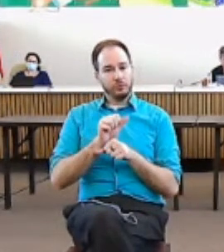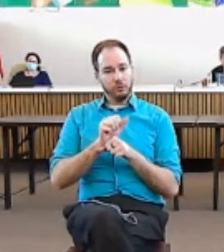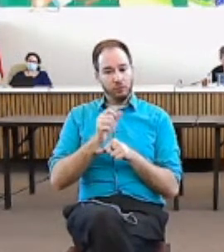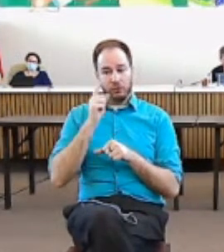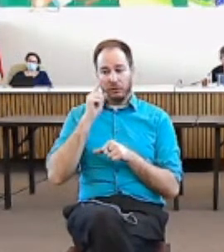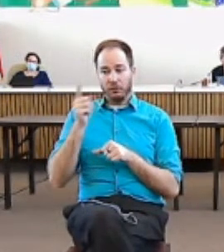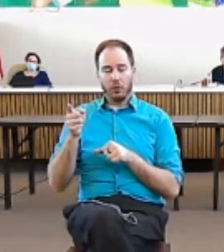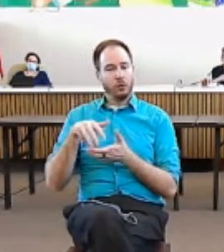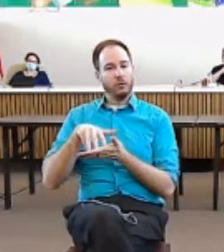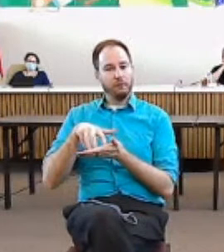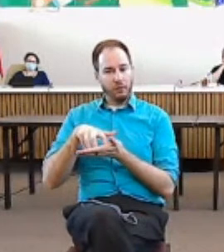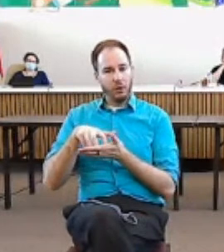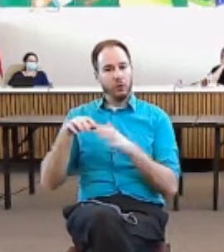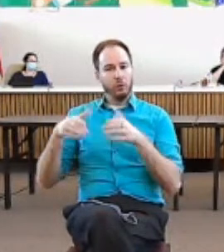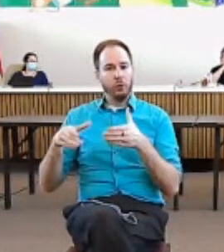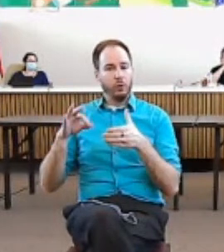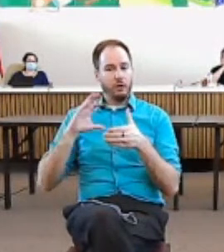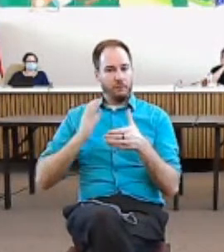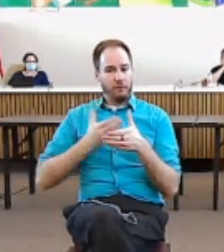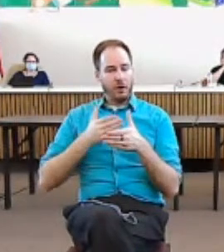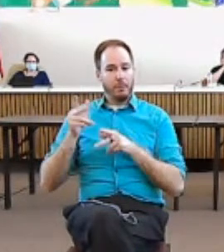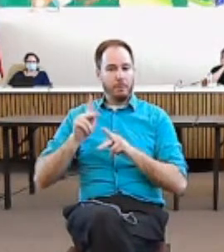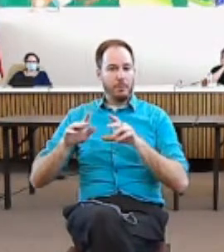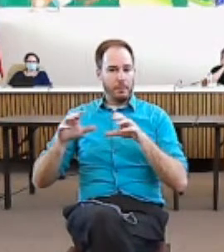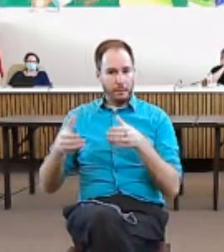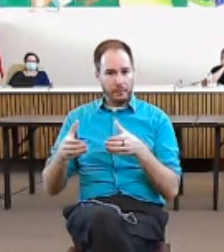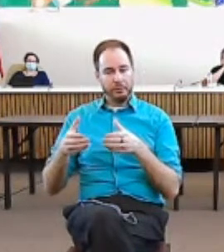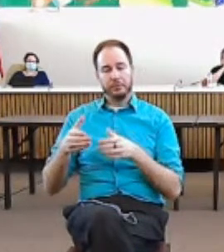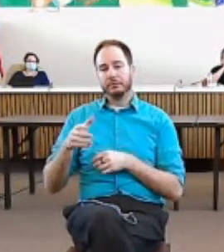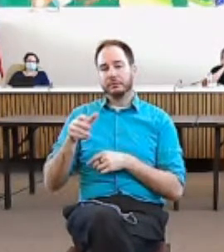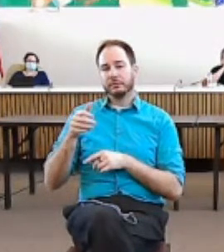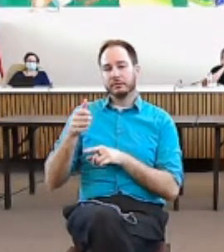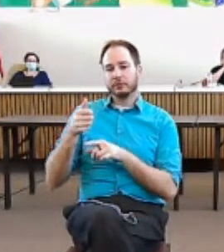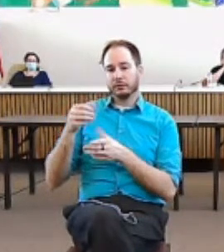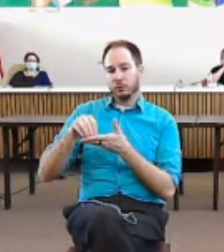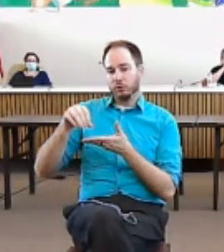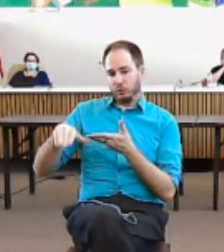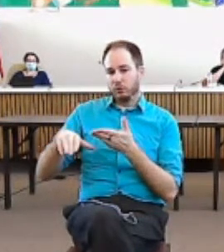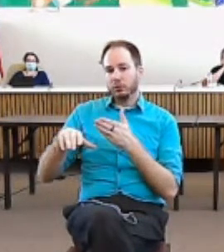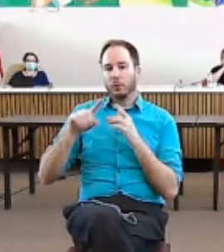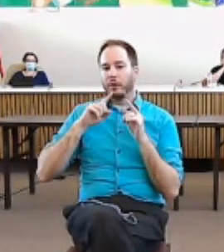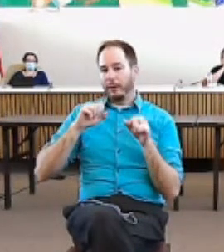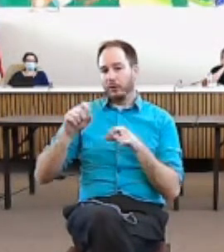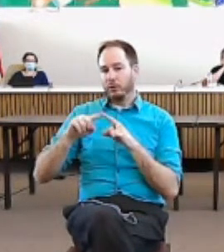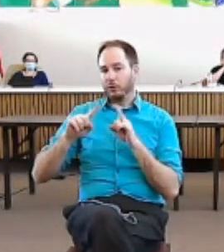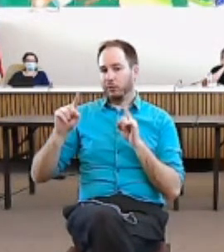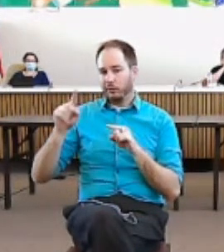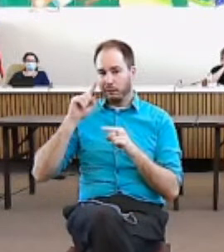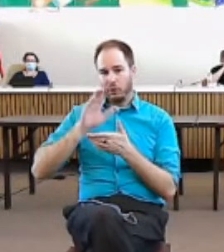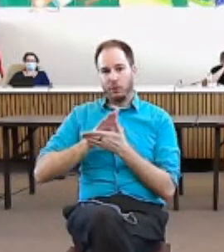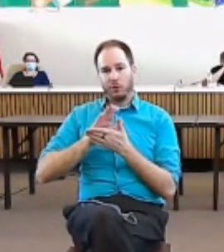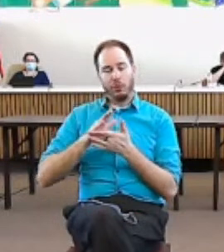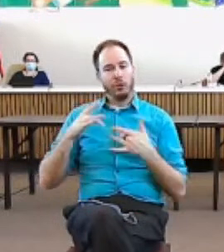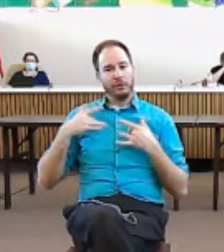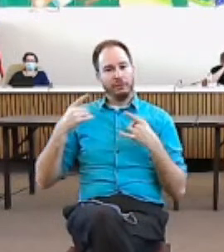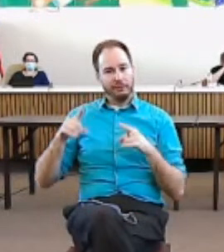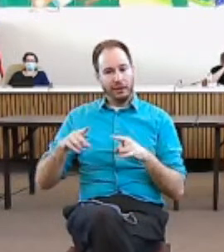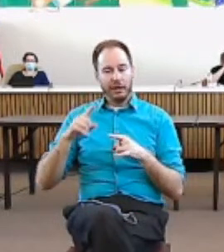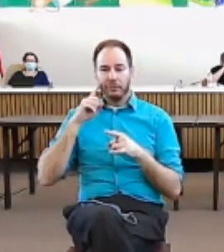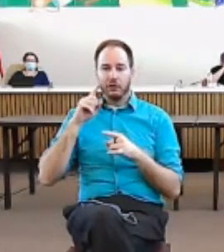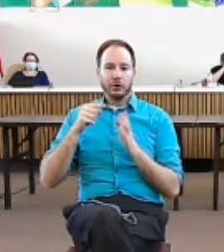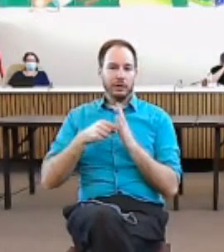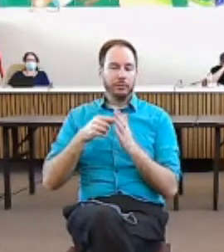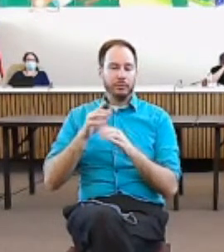most vulnerable members of our local population, Kayla found time to participate in school activities such as